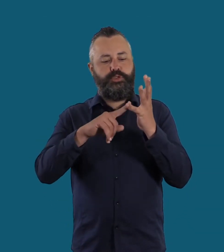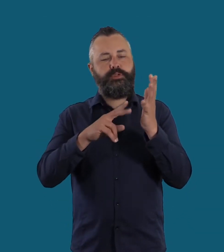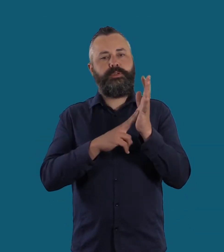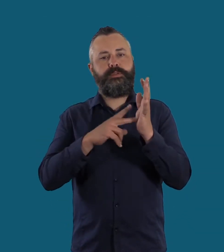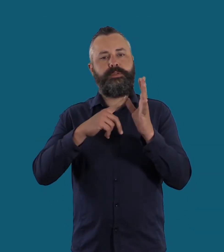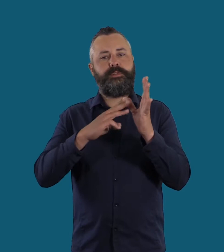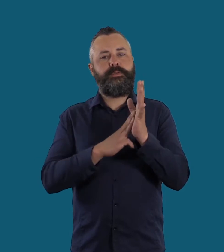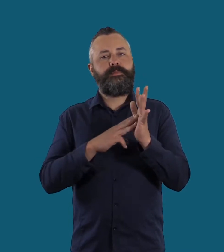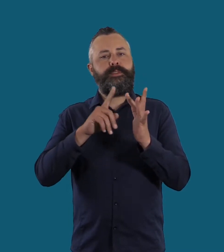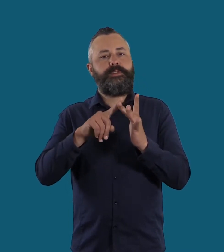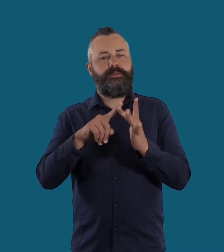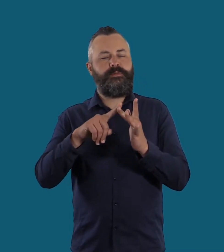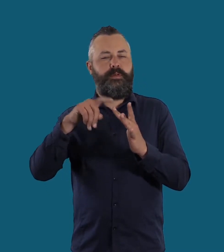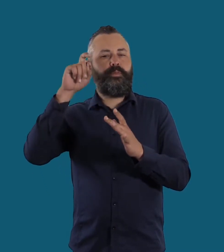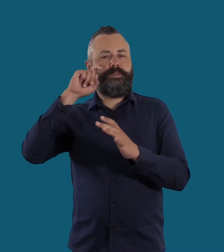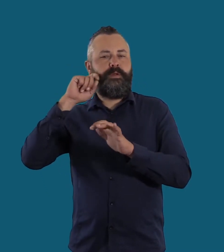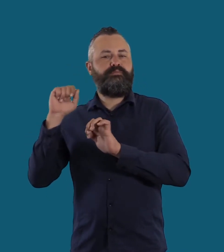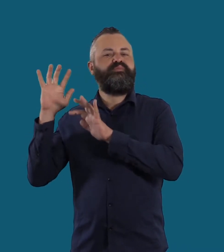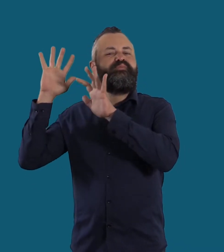I will now discuss tsunamis.